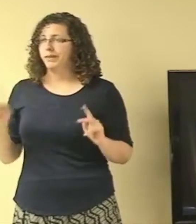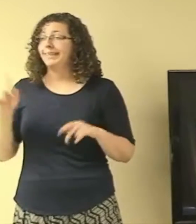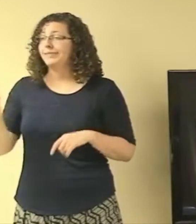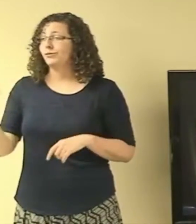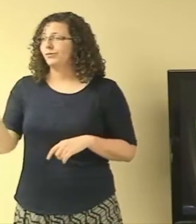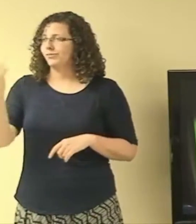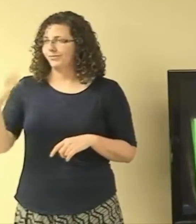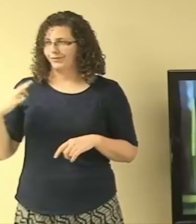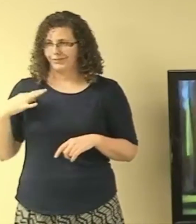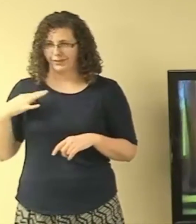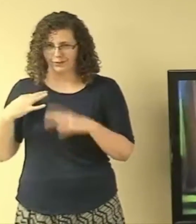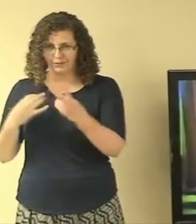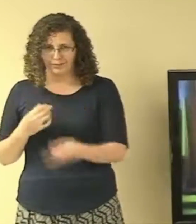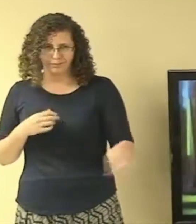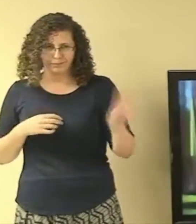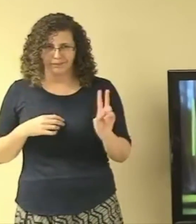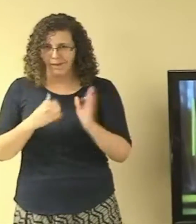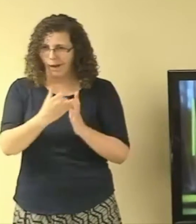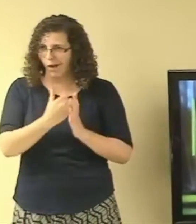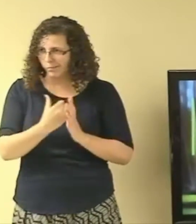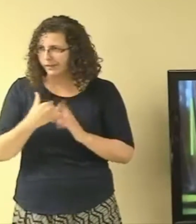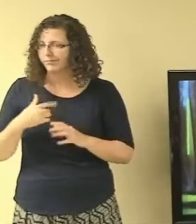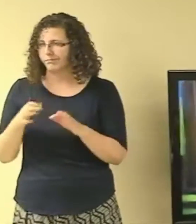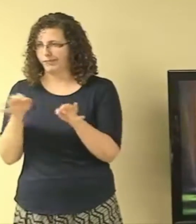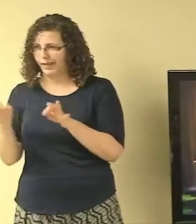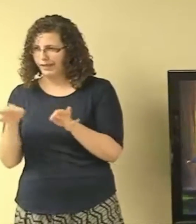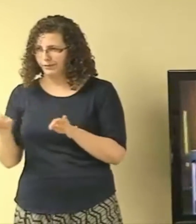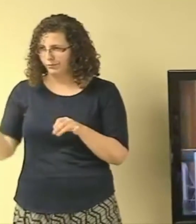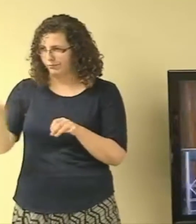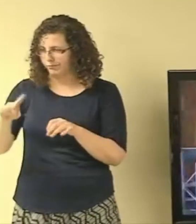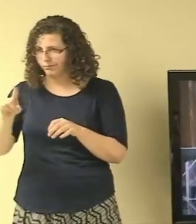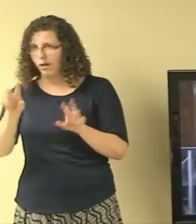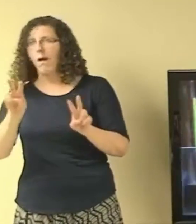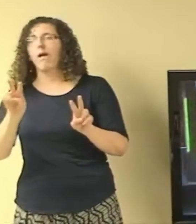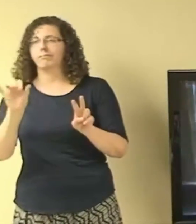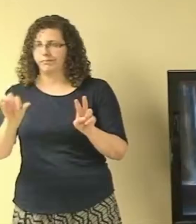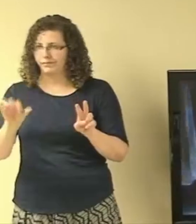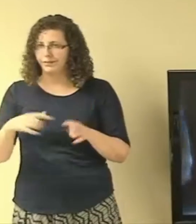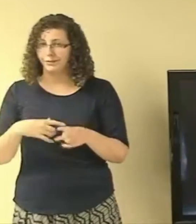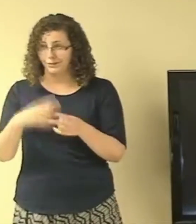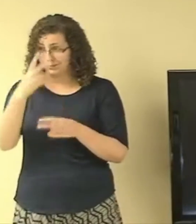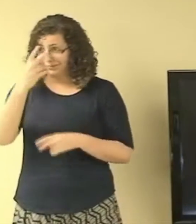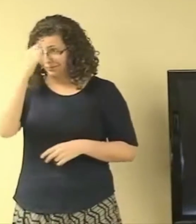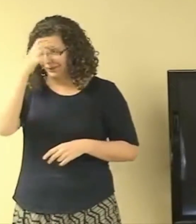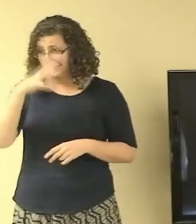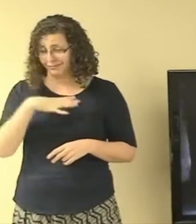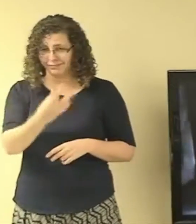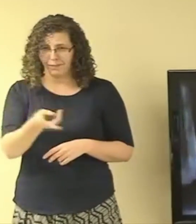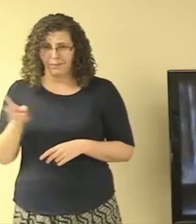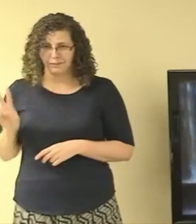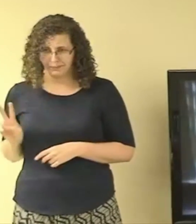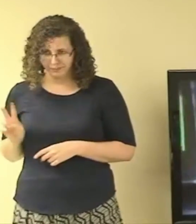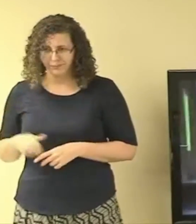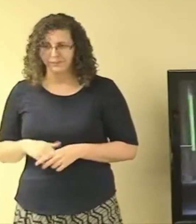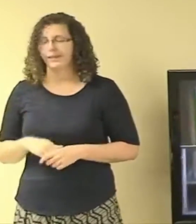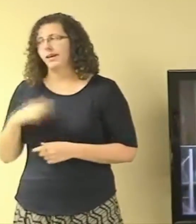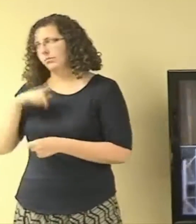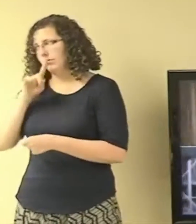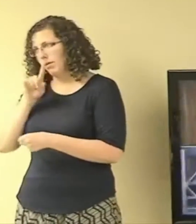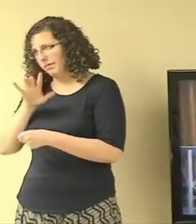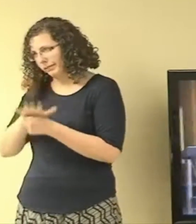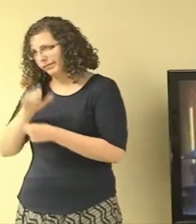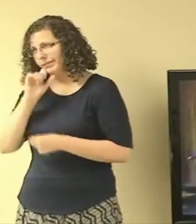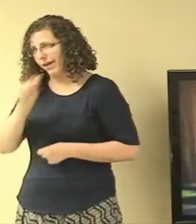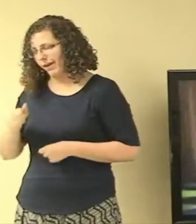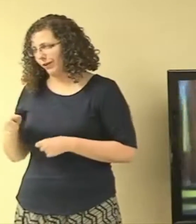here and help me for just a minute, just to kind of lay this thing out so you'll see it. Can I get you two men to come up here and join me for just a minute, please? Thanks. I promise I'm not going to mess